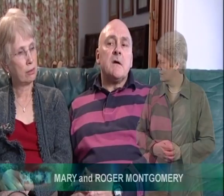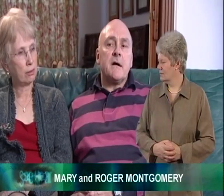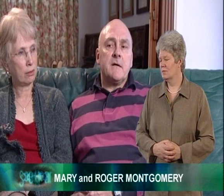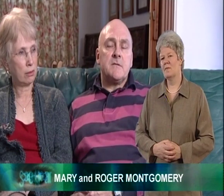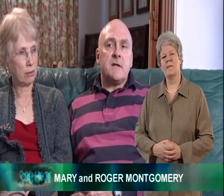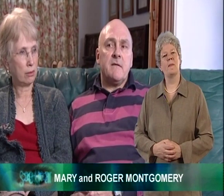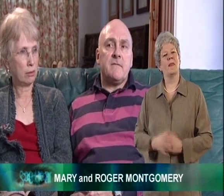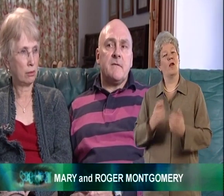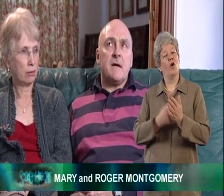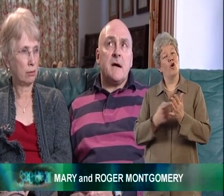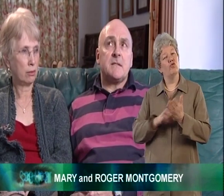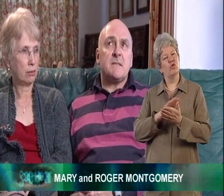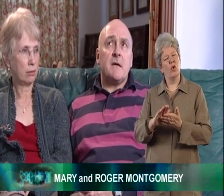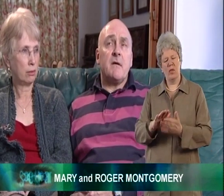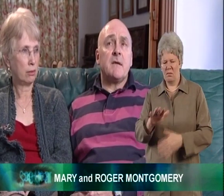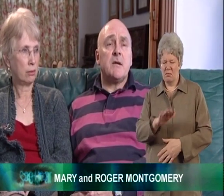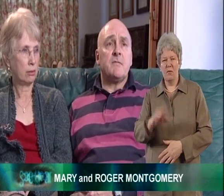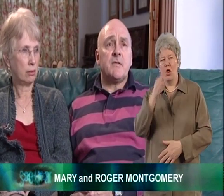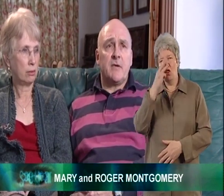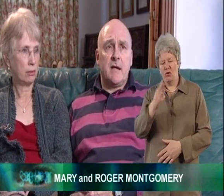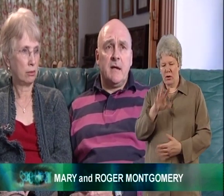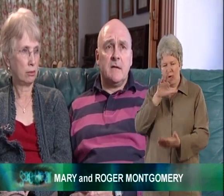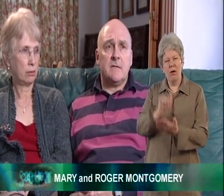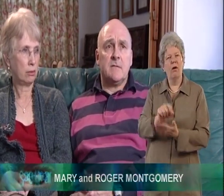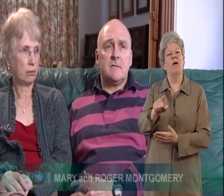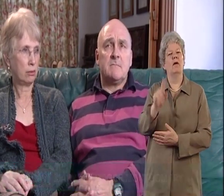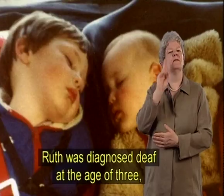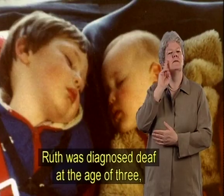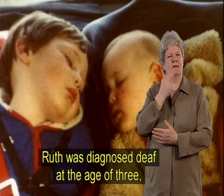Ruth was diagnosed deaf at around the age of 3